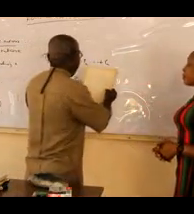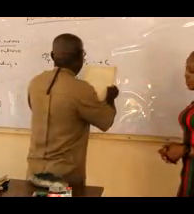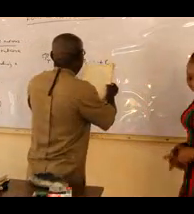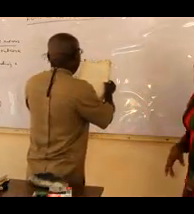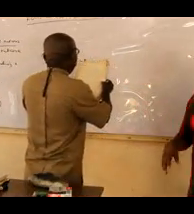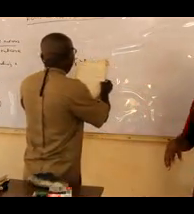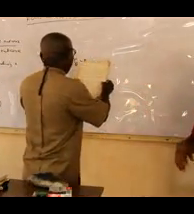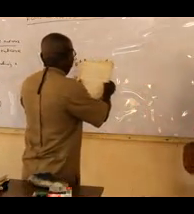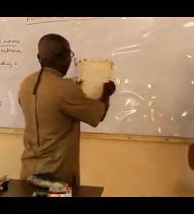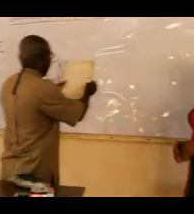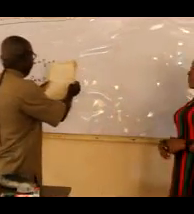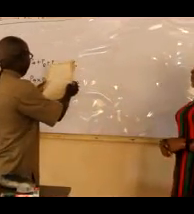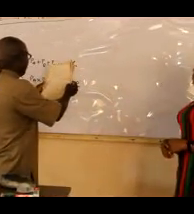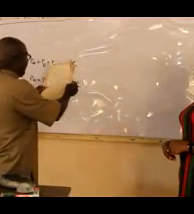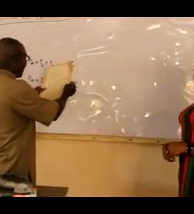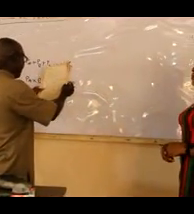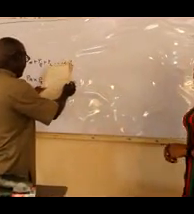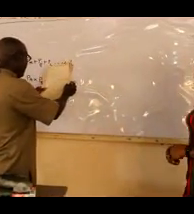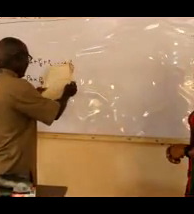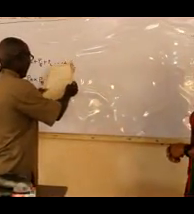big. This question says,